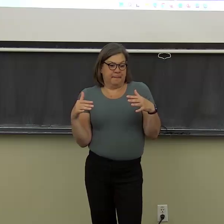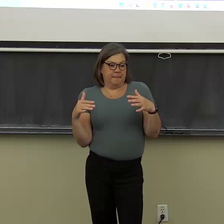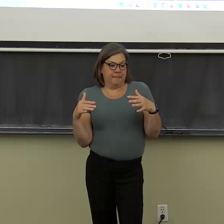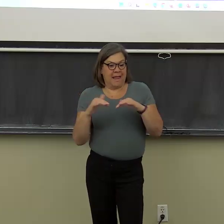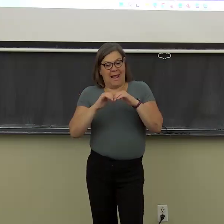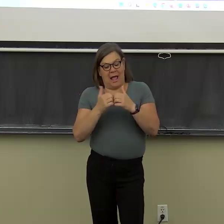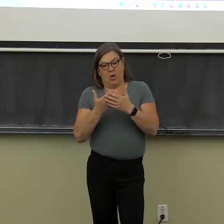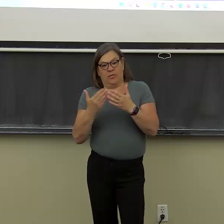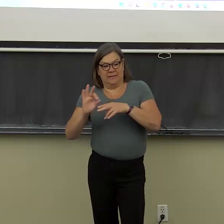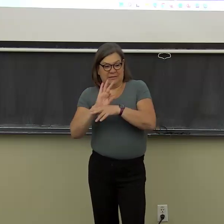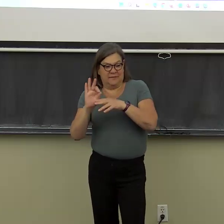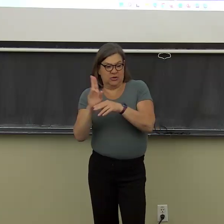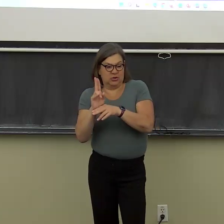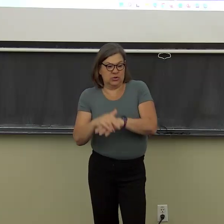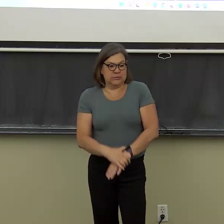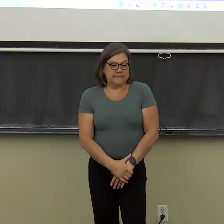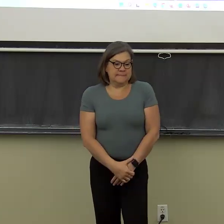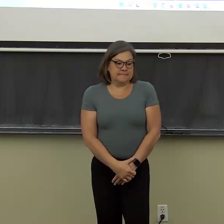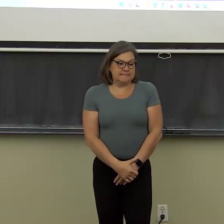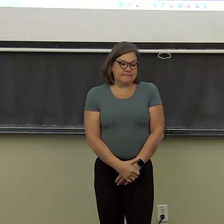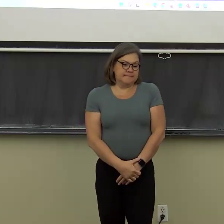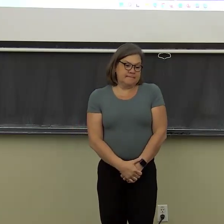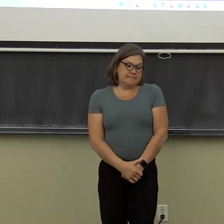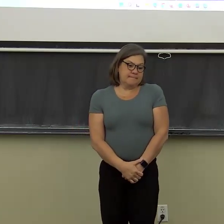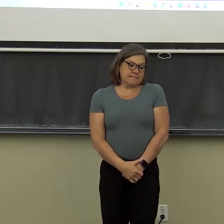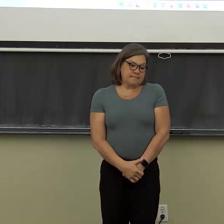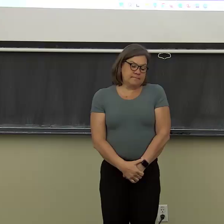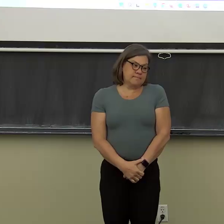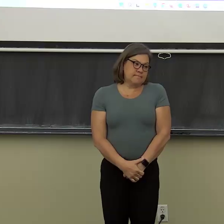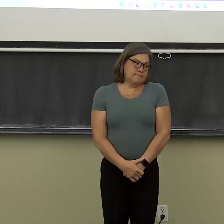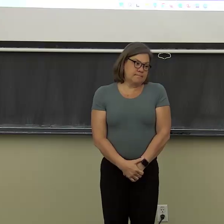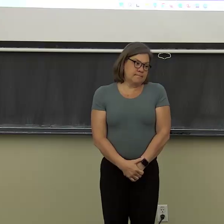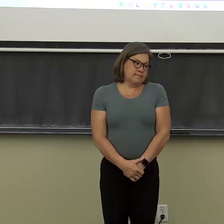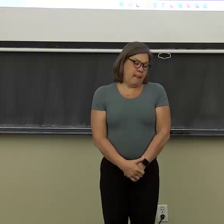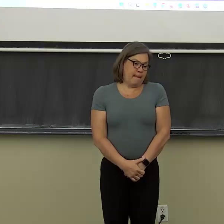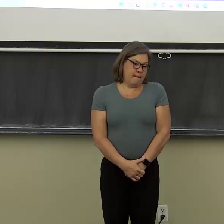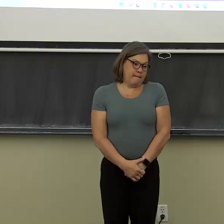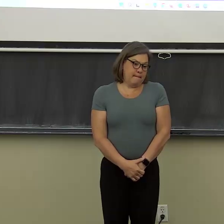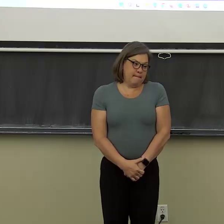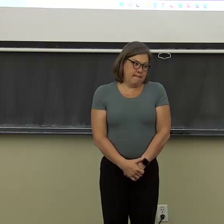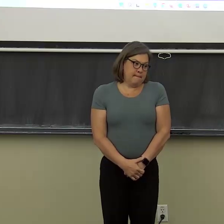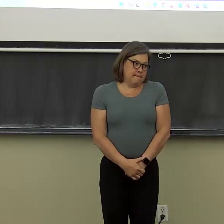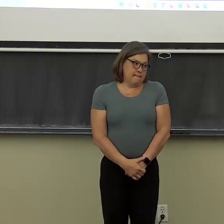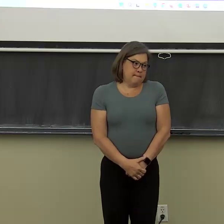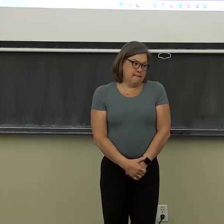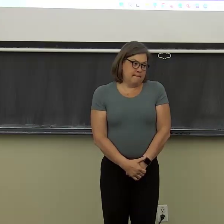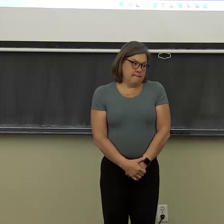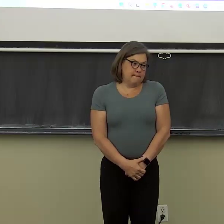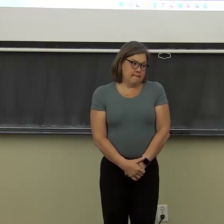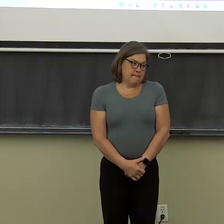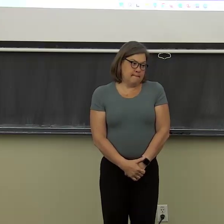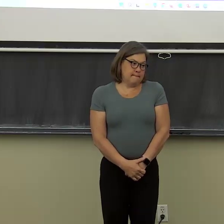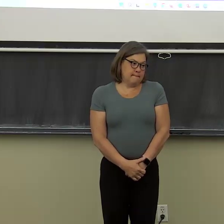things function and can be used. So that given that there is already a trend